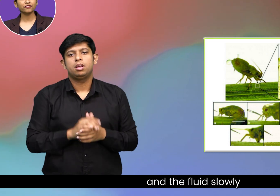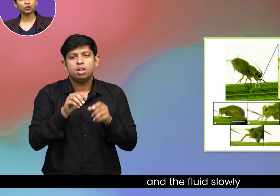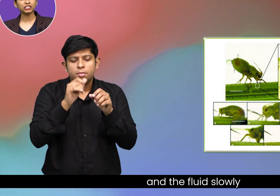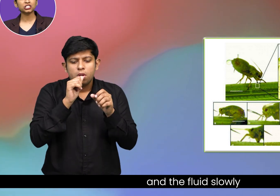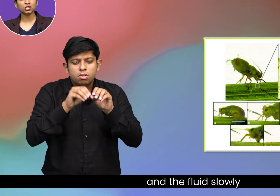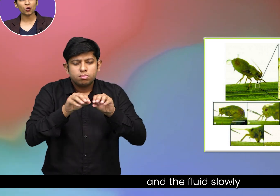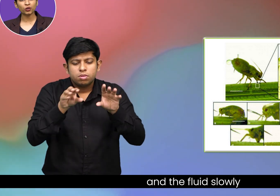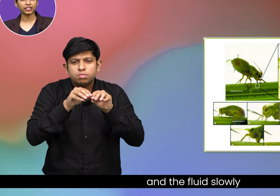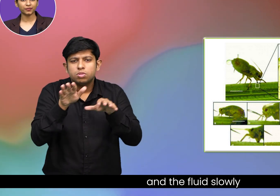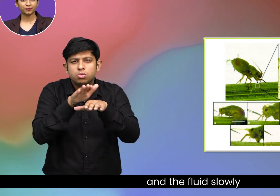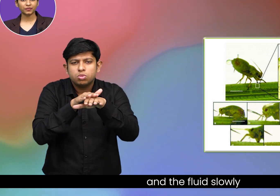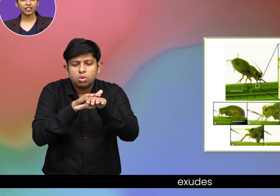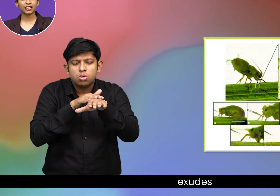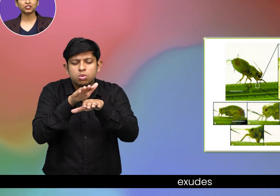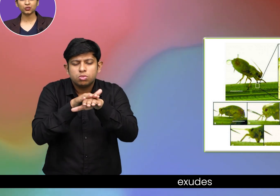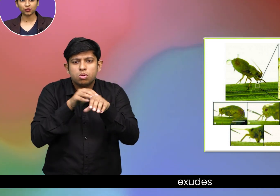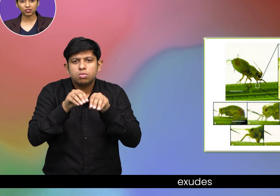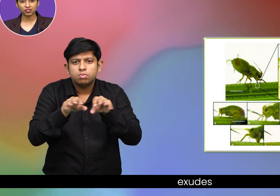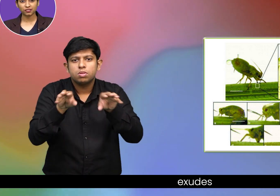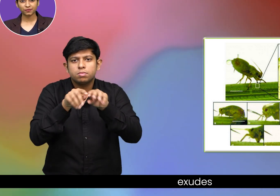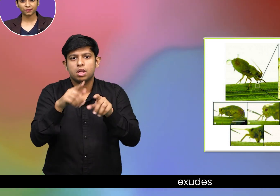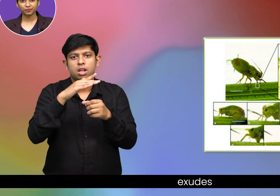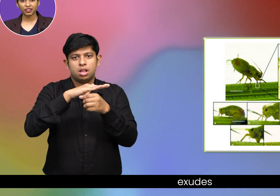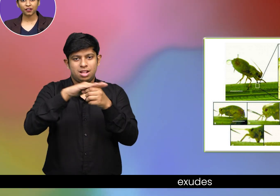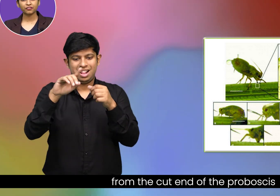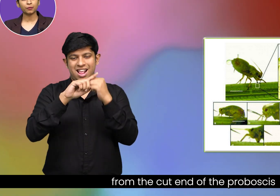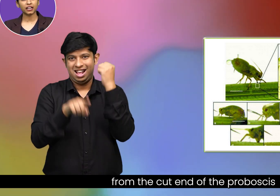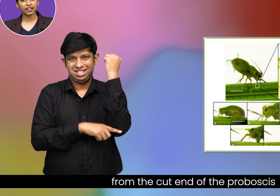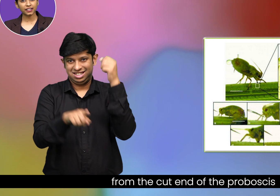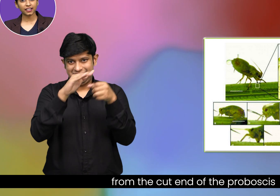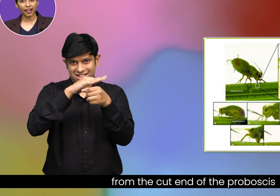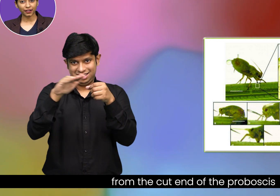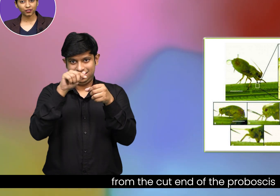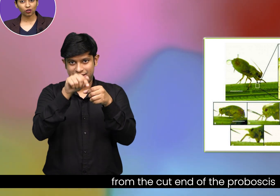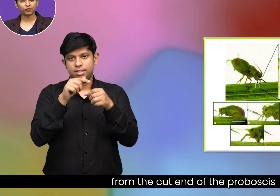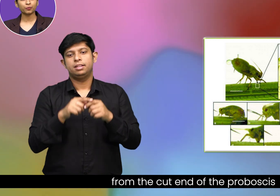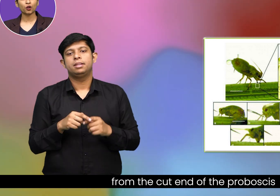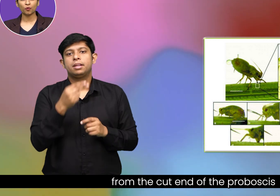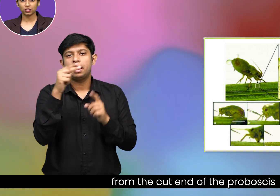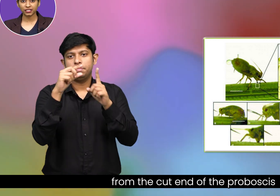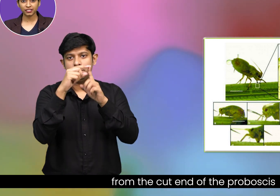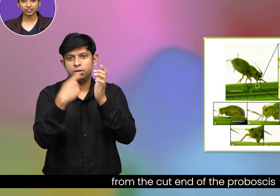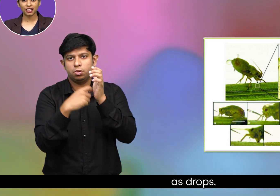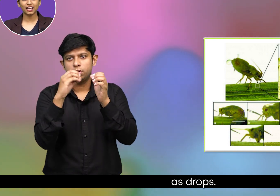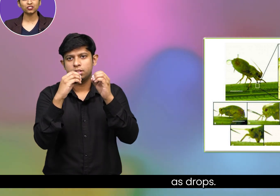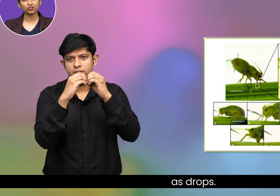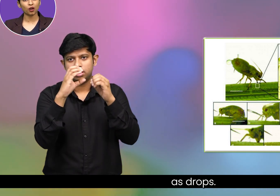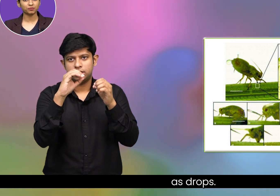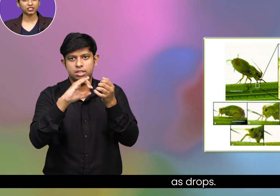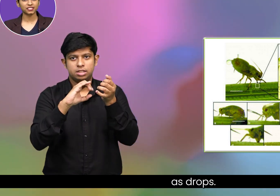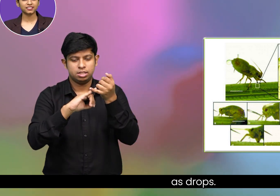and the fluid slowly exudes from the cut end of the proboscis